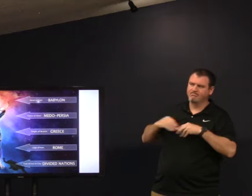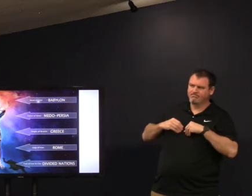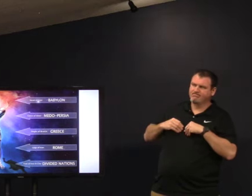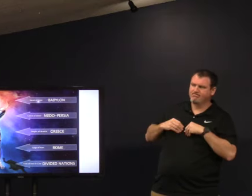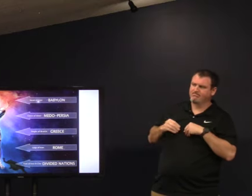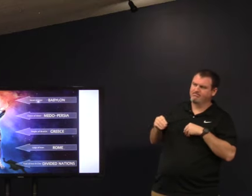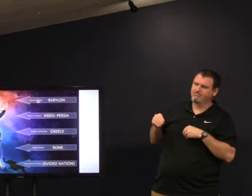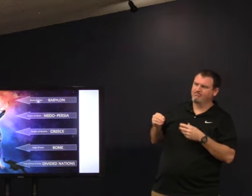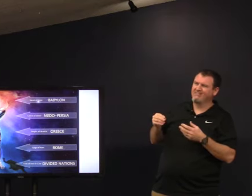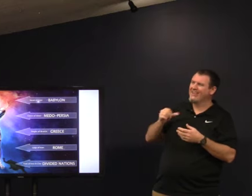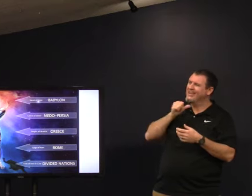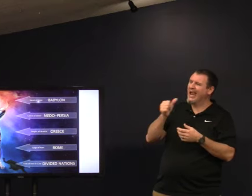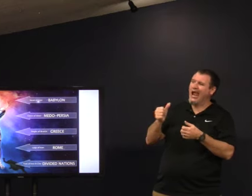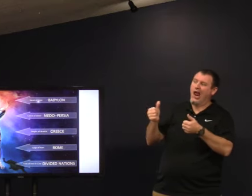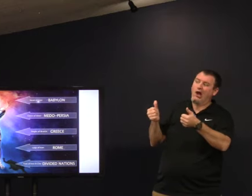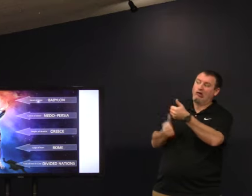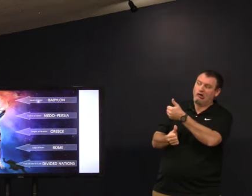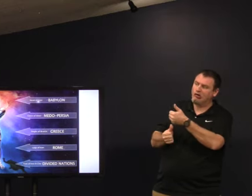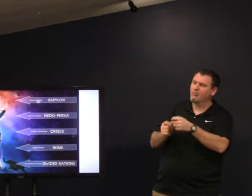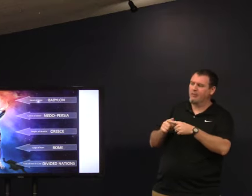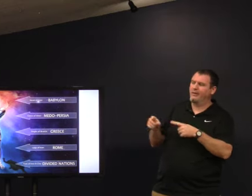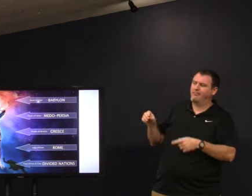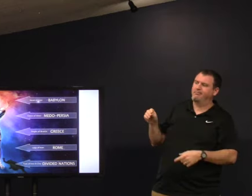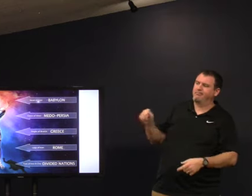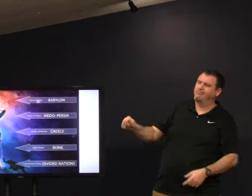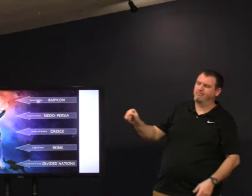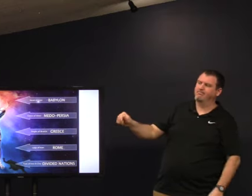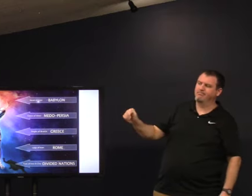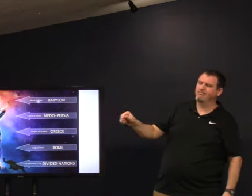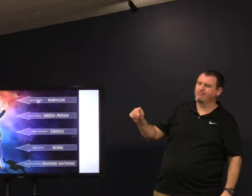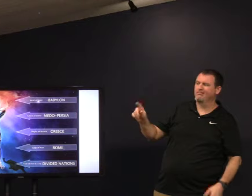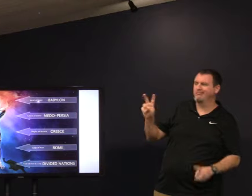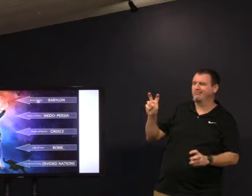under and has to be captive to Babylon.